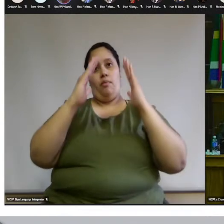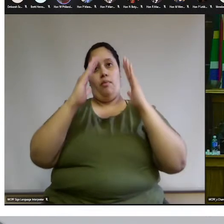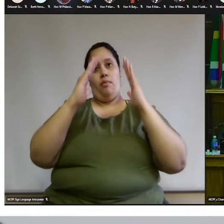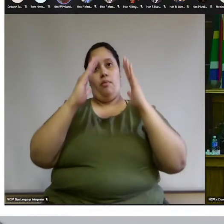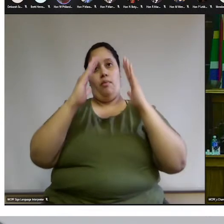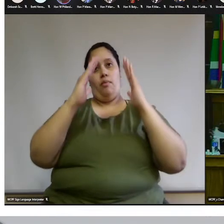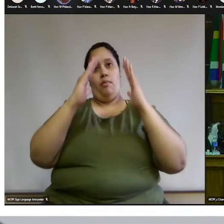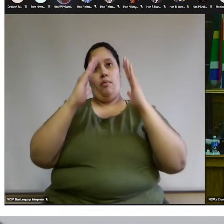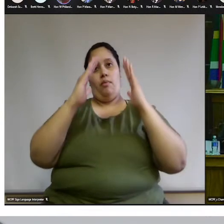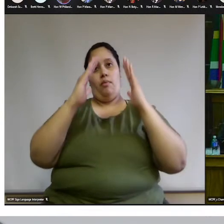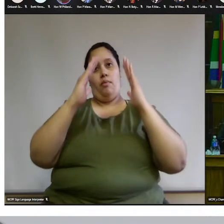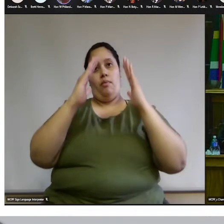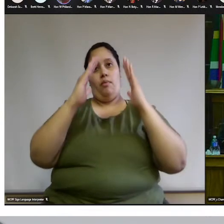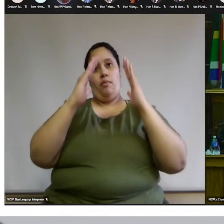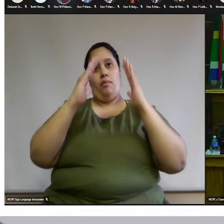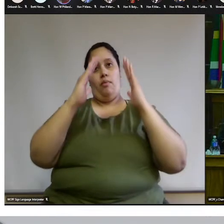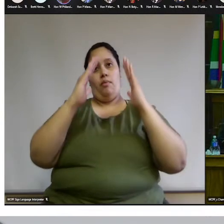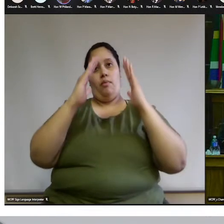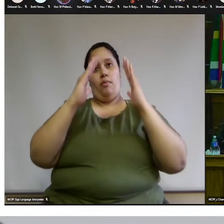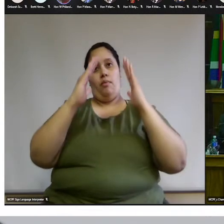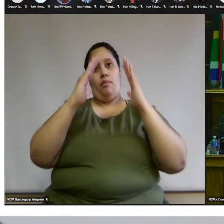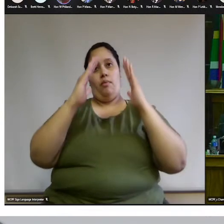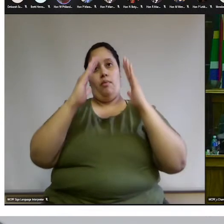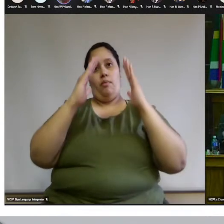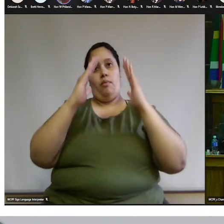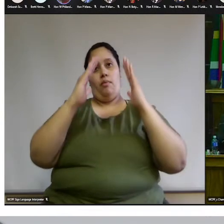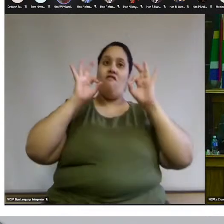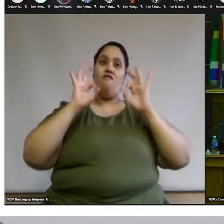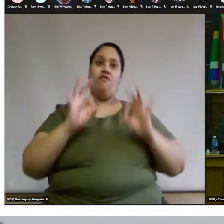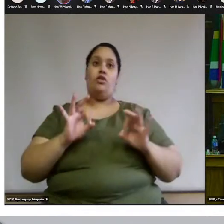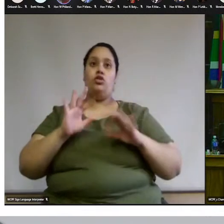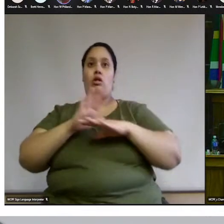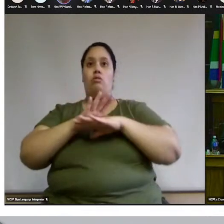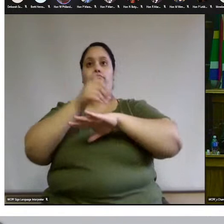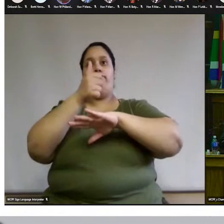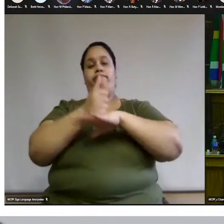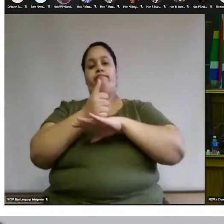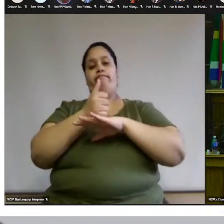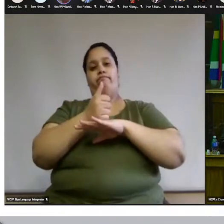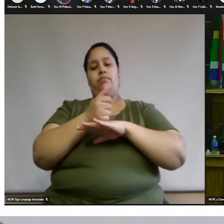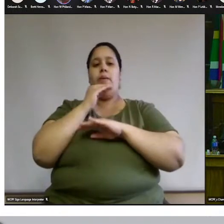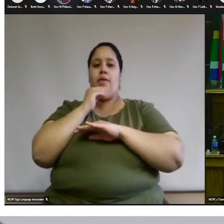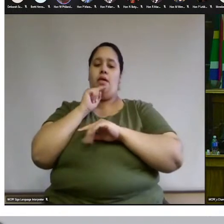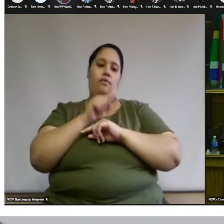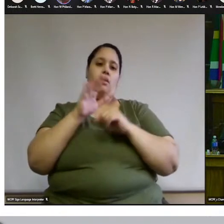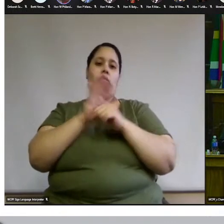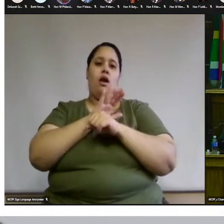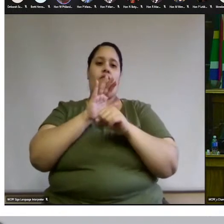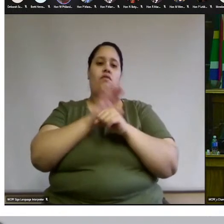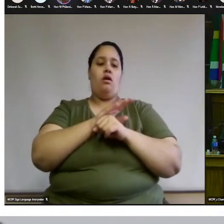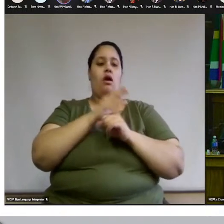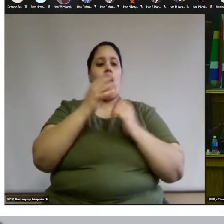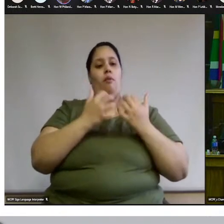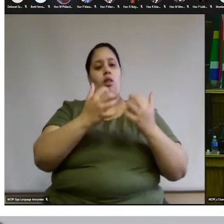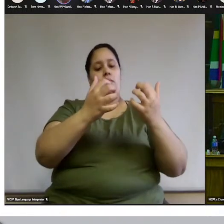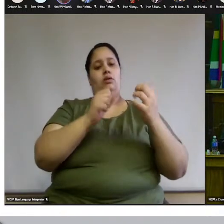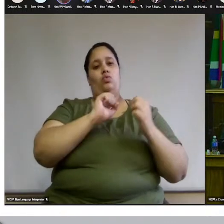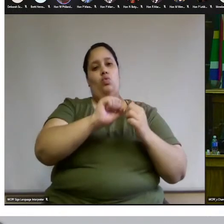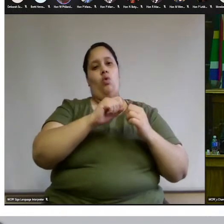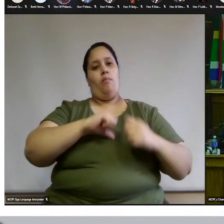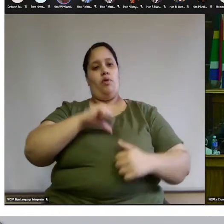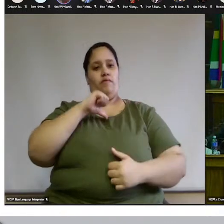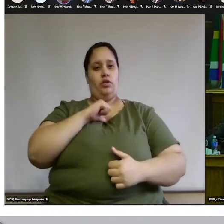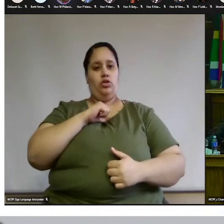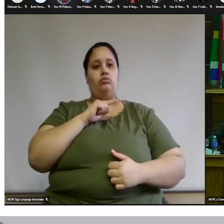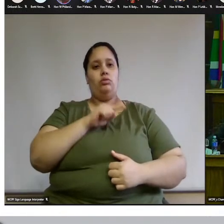Honourable Smith took place during an official sitting of the House and are therefore covered by parliamentary privilege as set